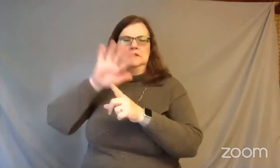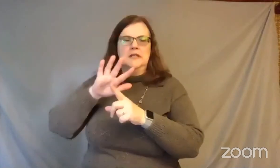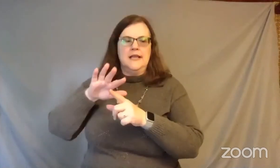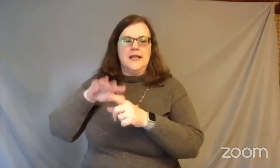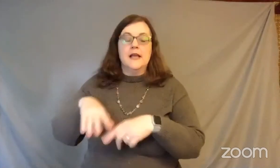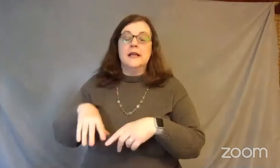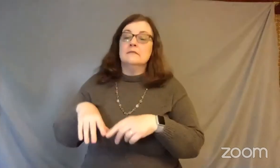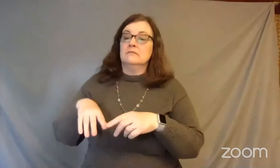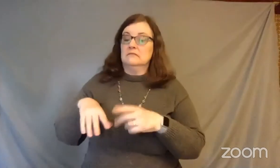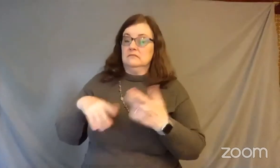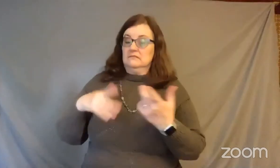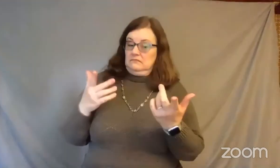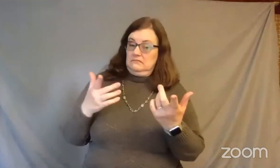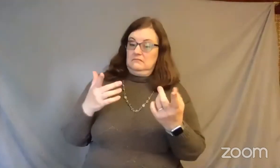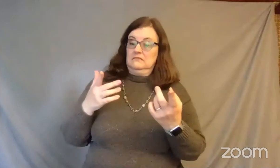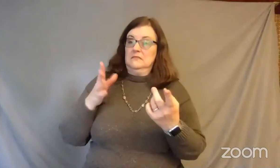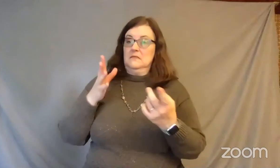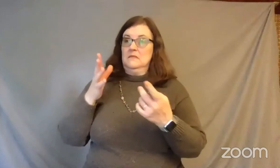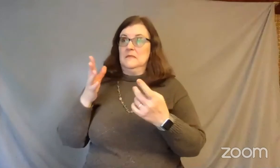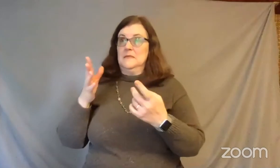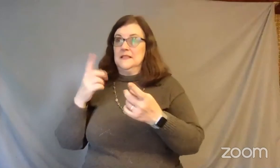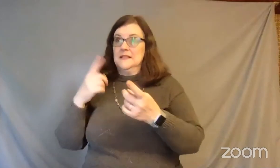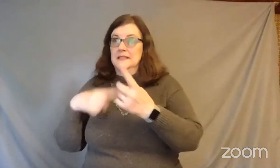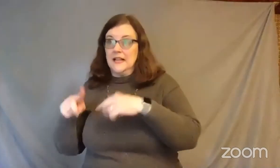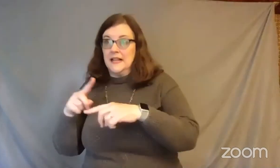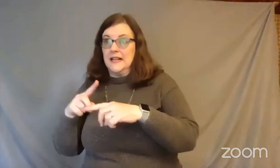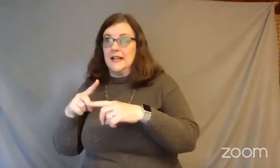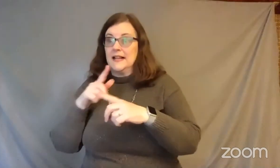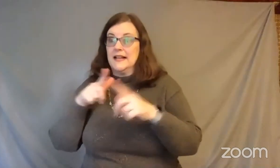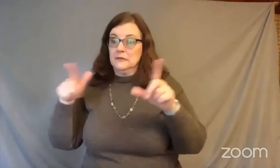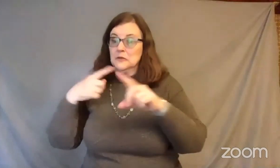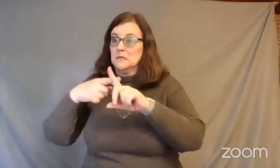And we know this from research in spoken language.